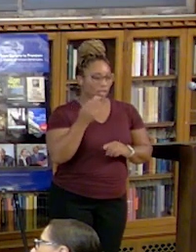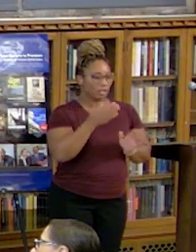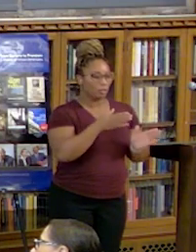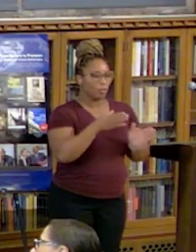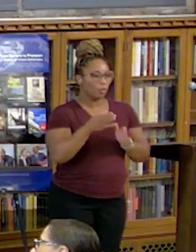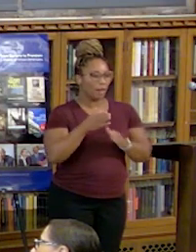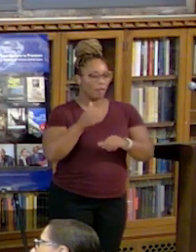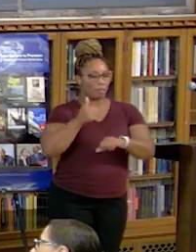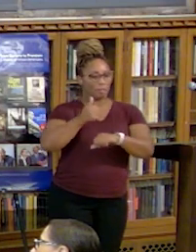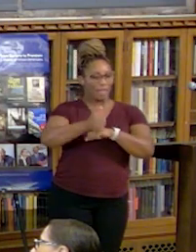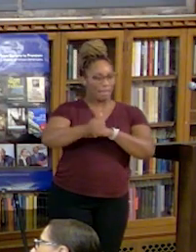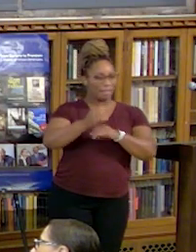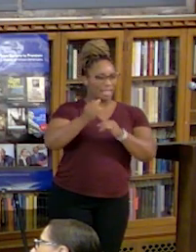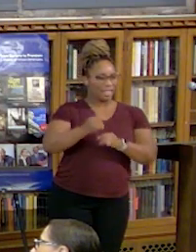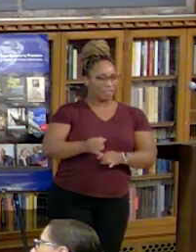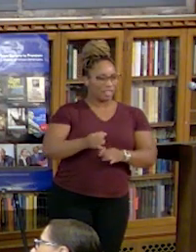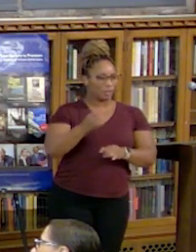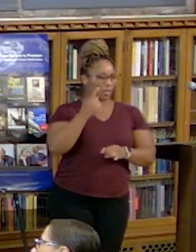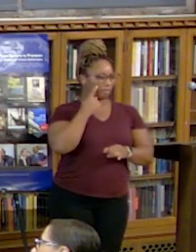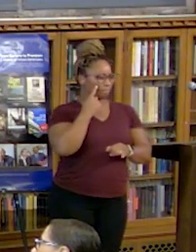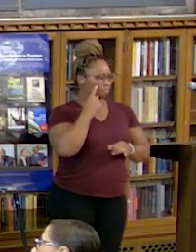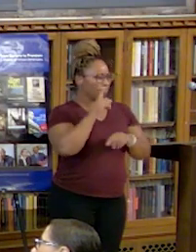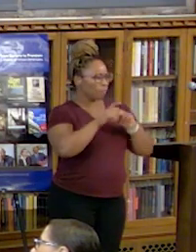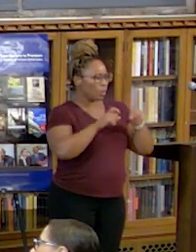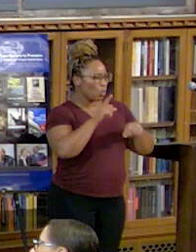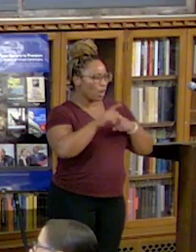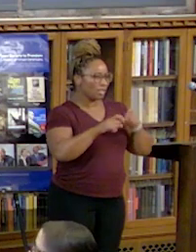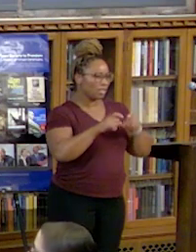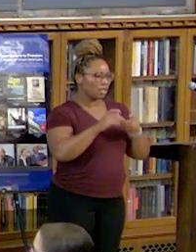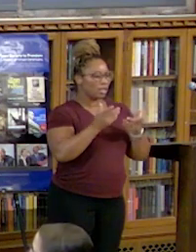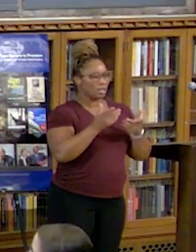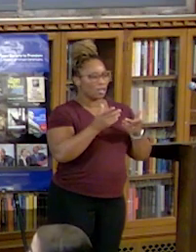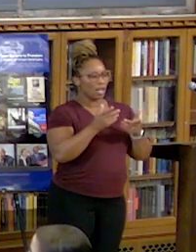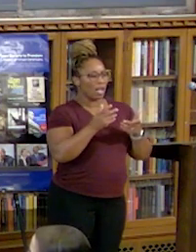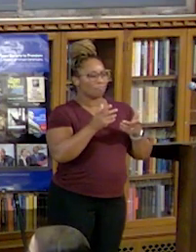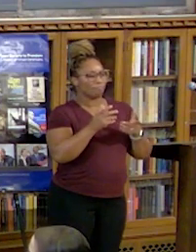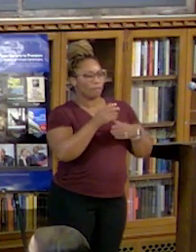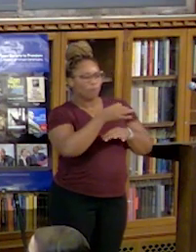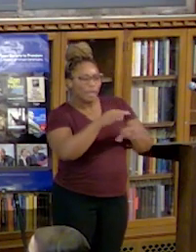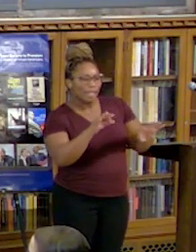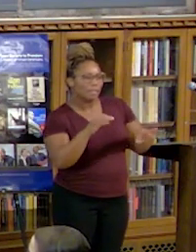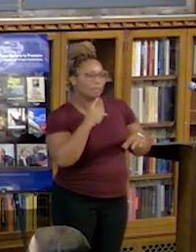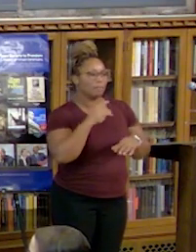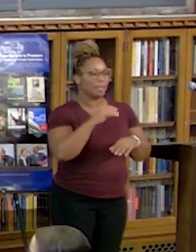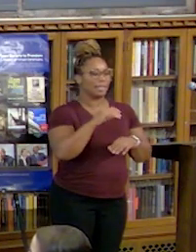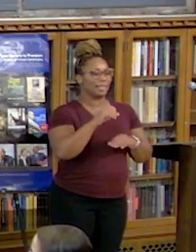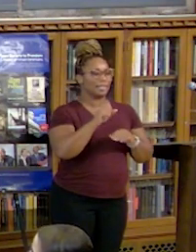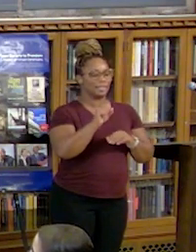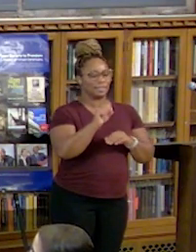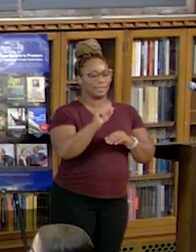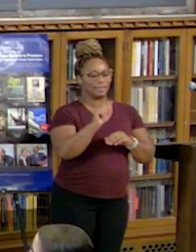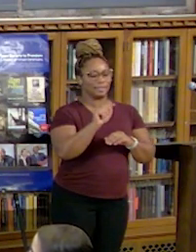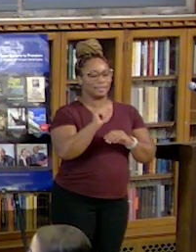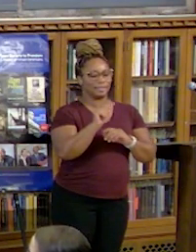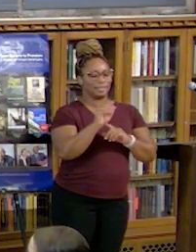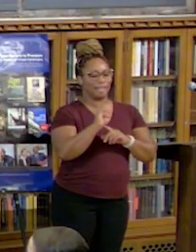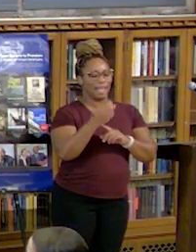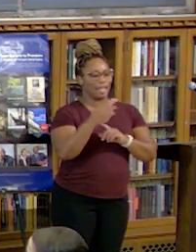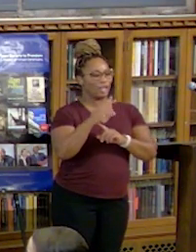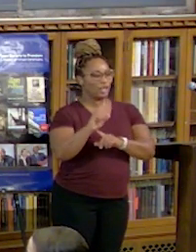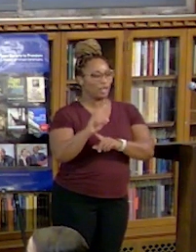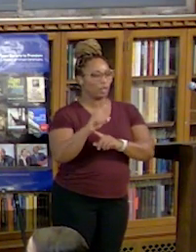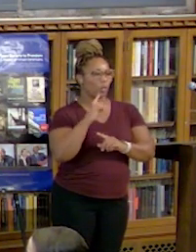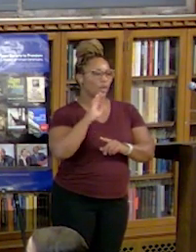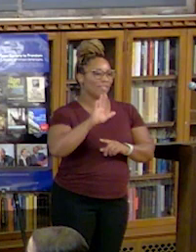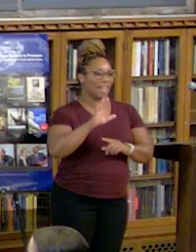blaming the individual and to think about questions of freedom and statehood and nationality um I think